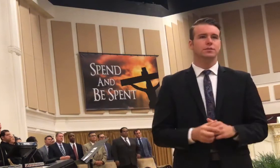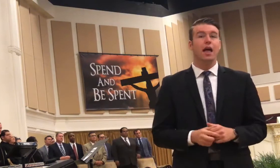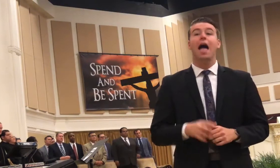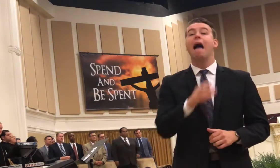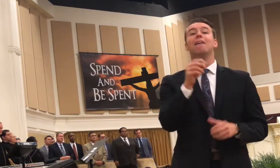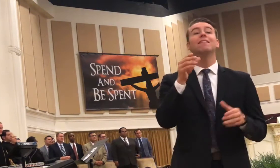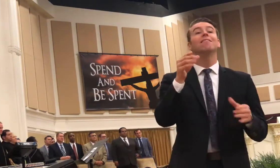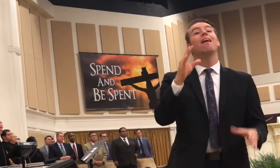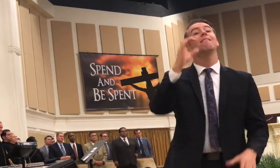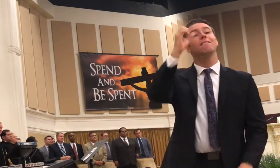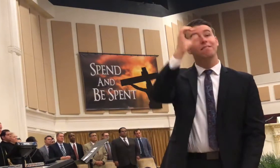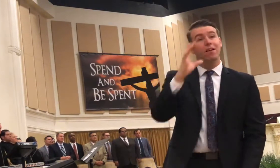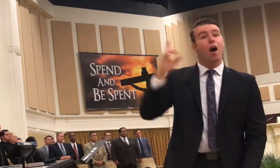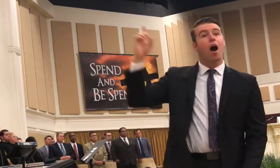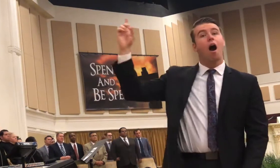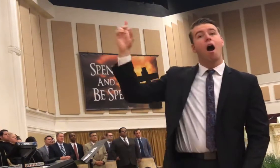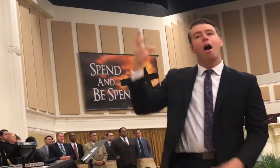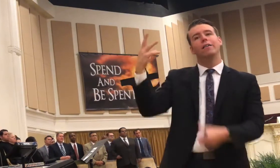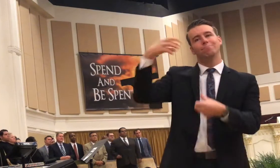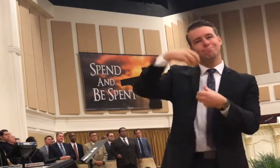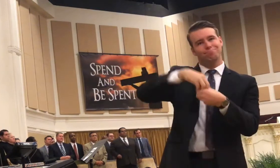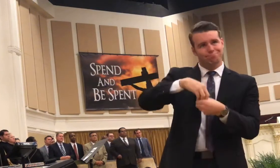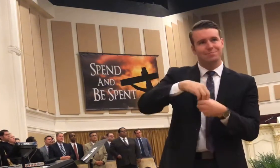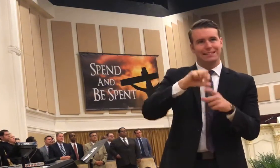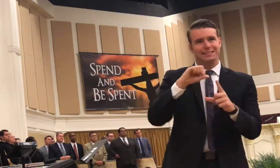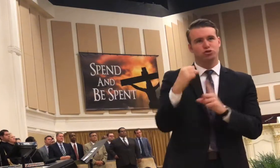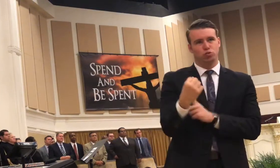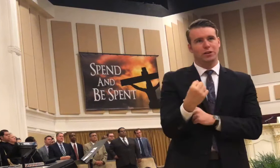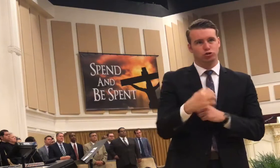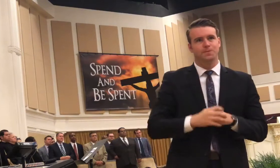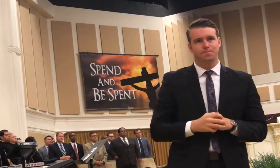And let God enter the equation.